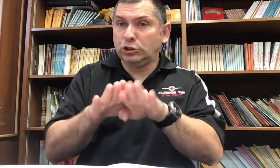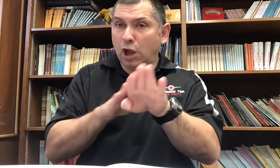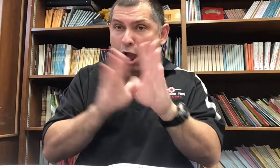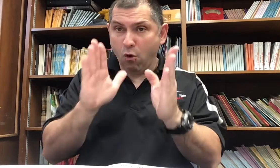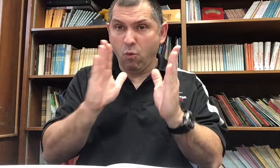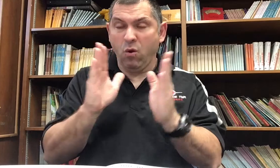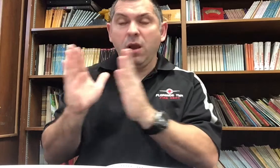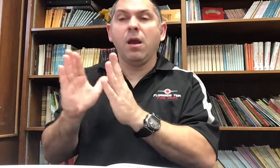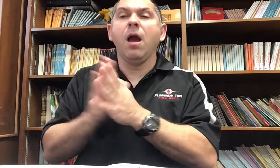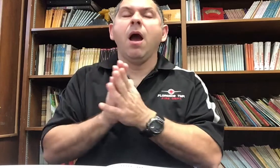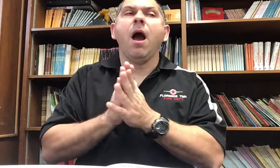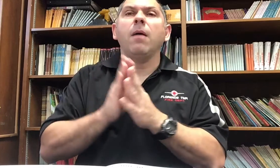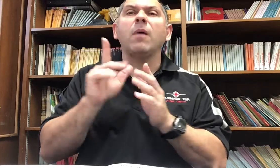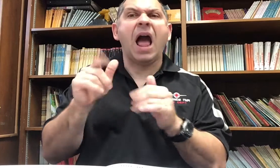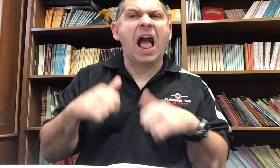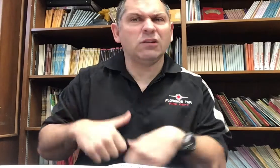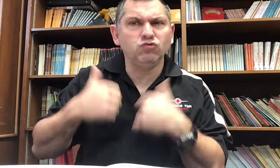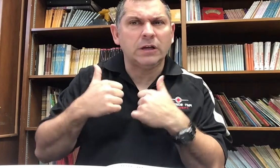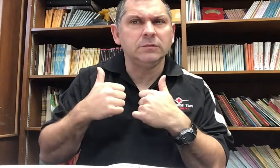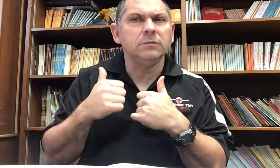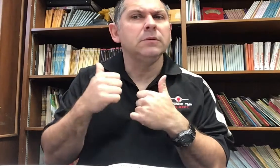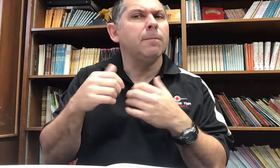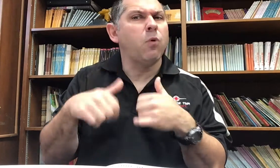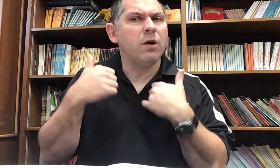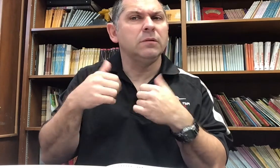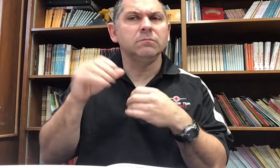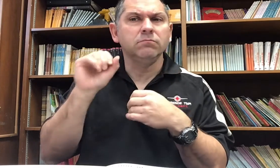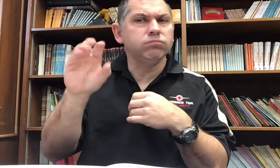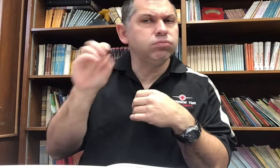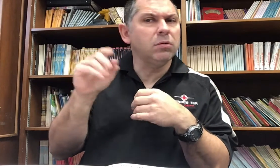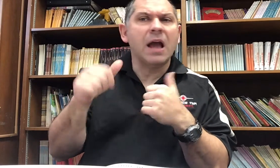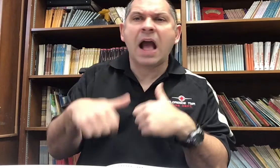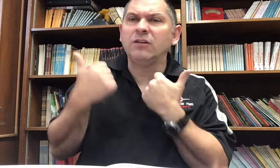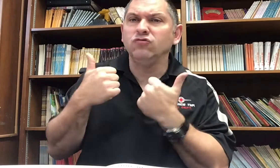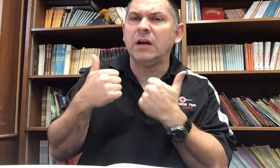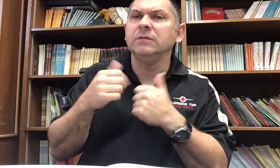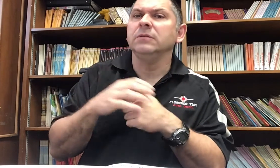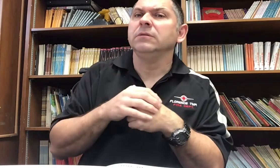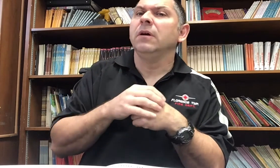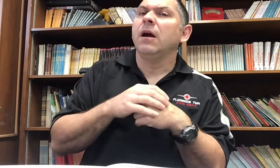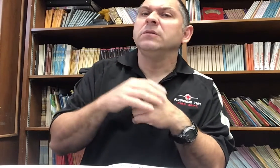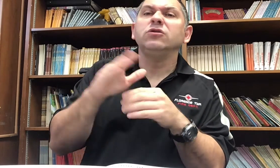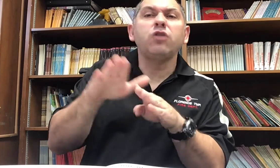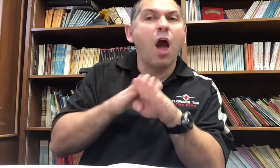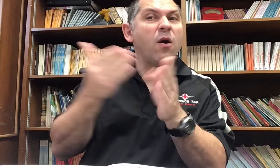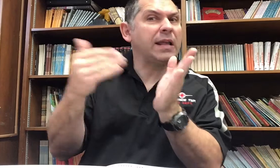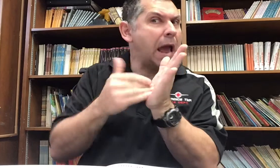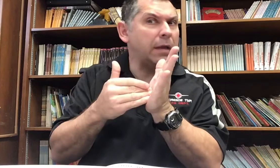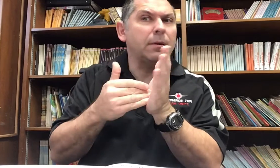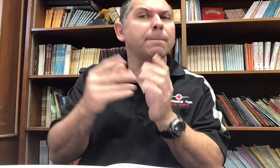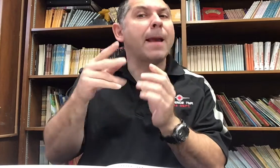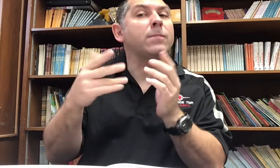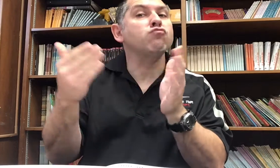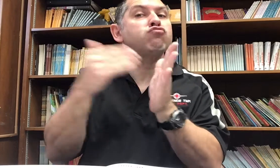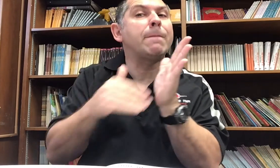And say your name. And make sure you slow down and you give them your address. You tell them where you are. And make sure